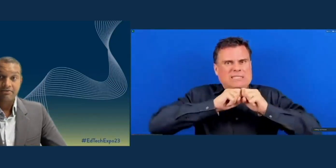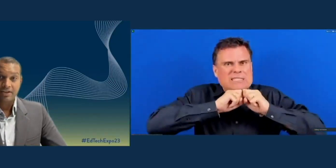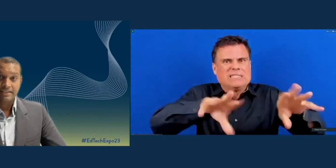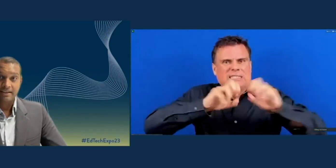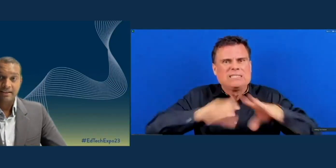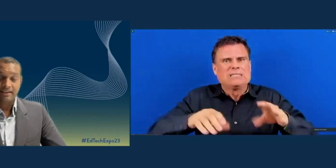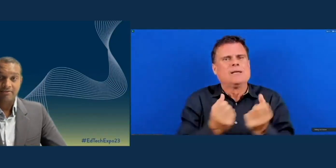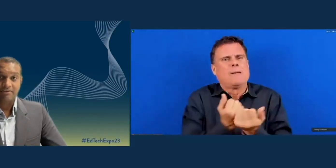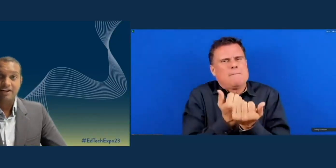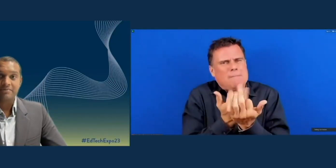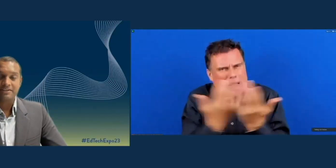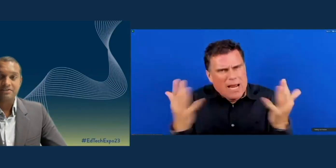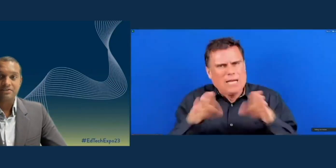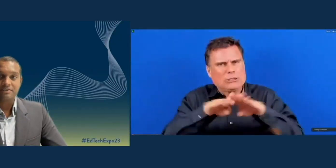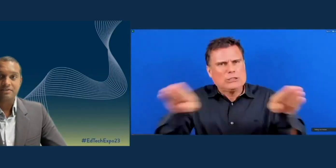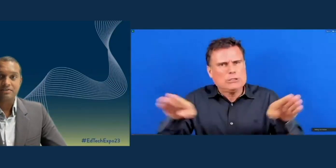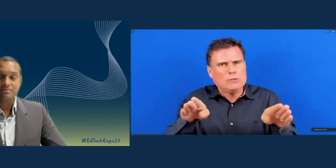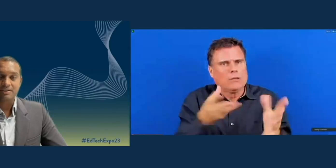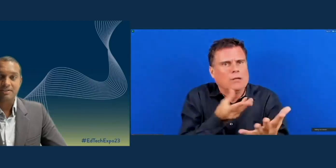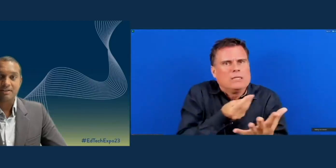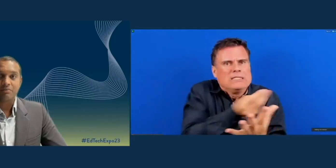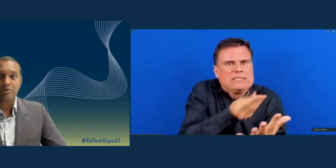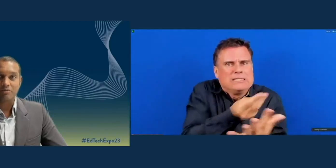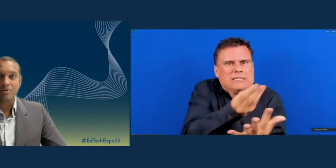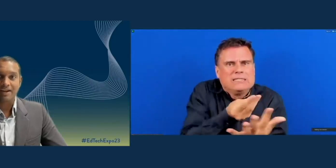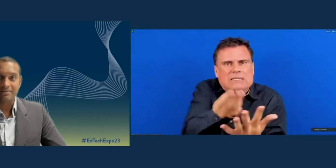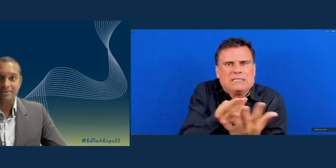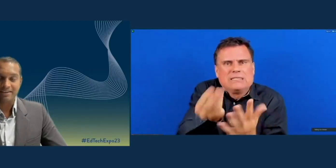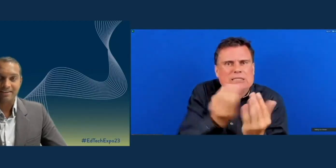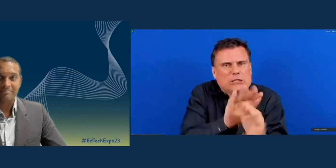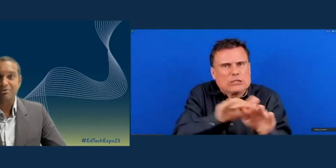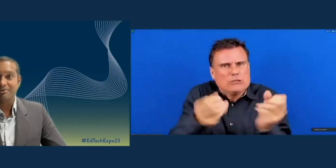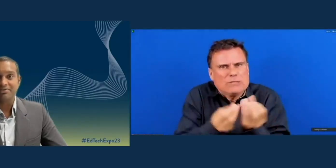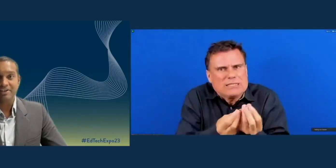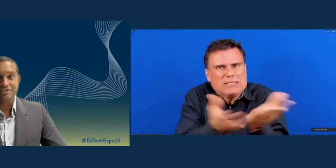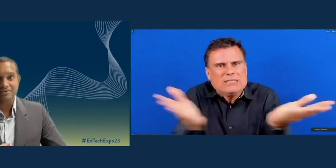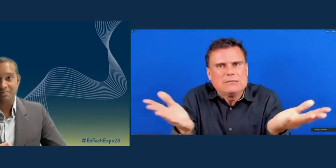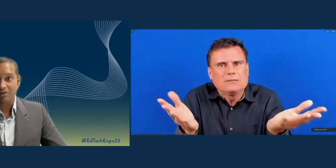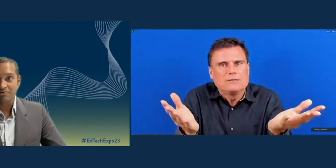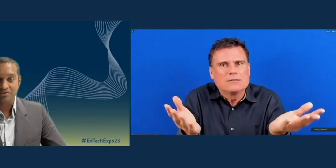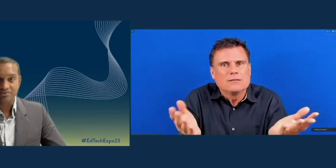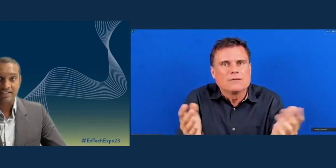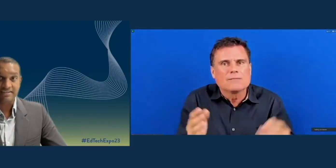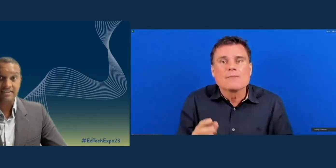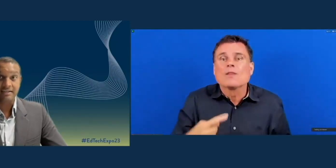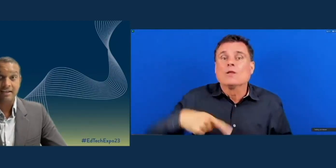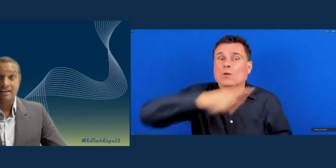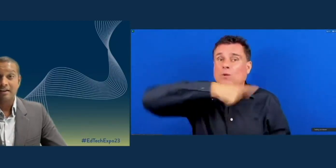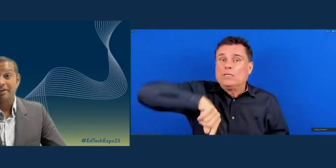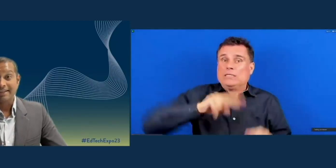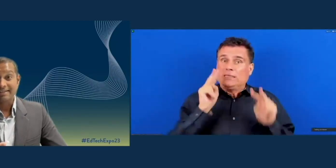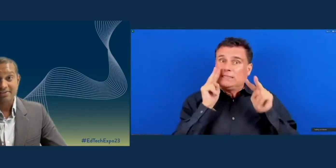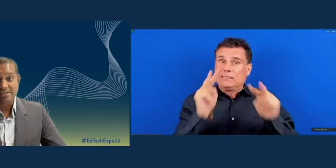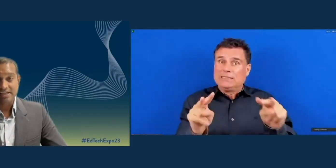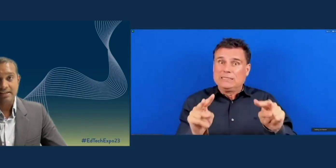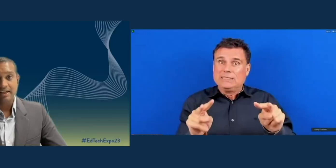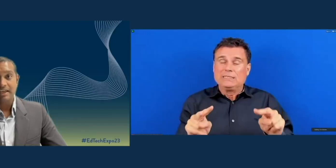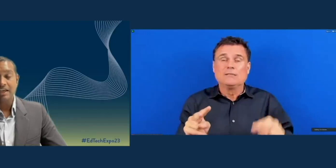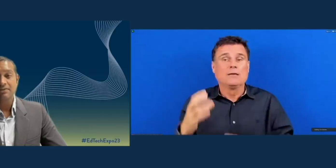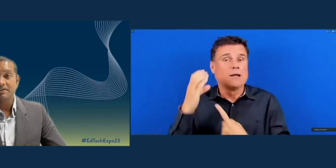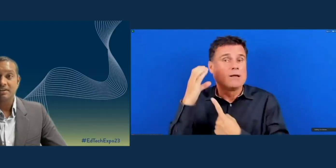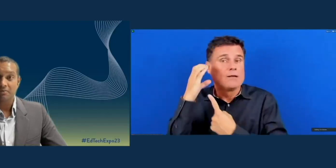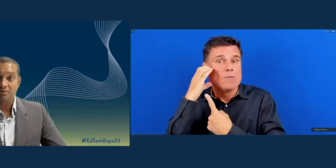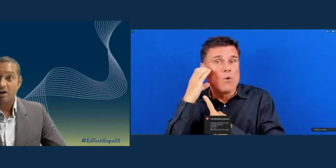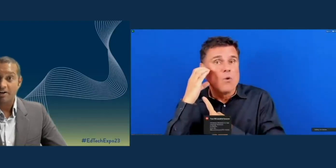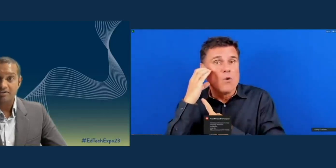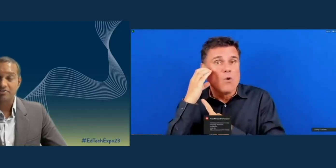Luckily for us, the environment has continued to be more and more enabling. Proliferation of smartphone devices, connectivity, even